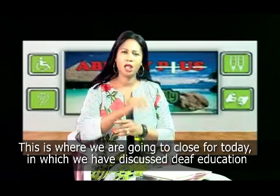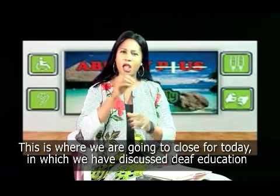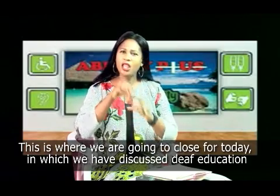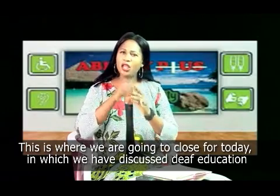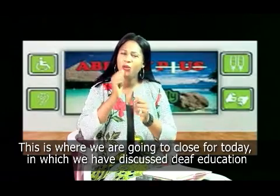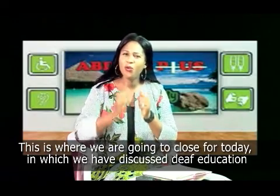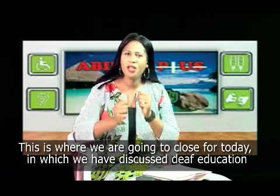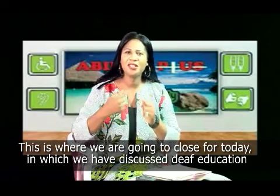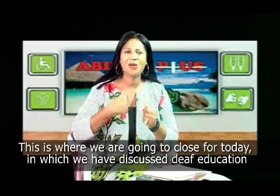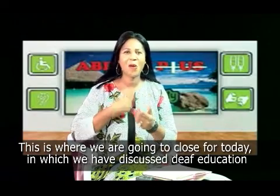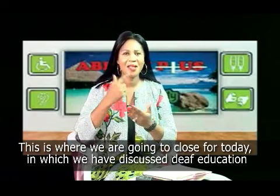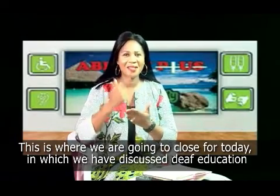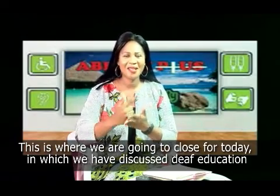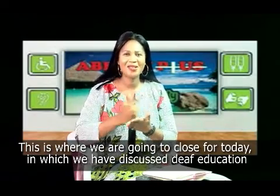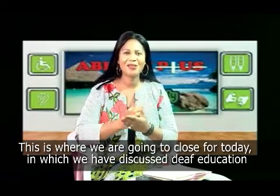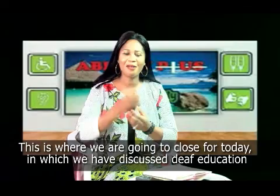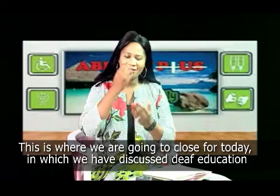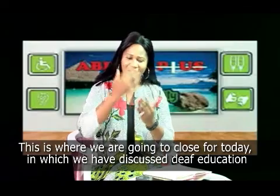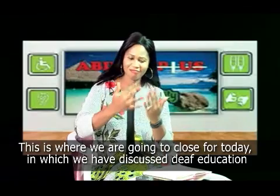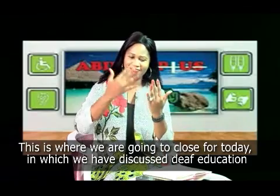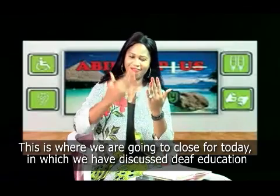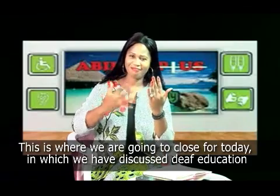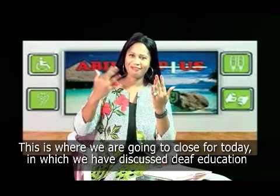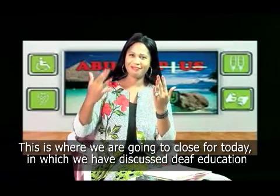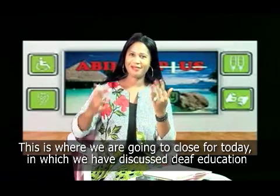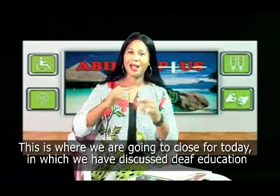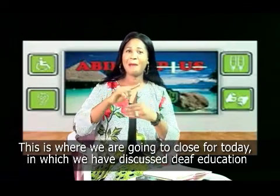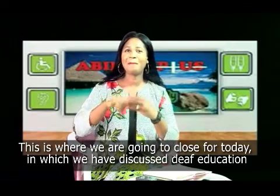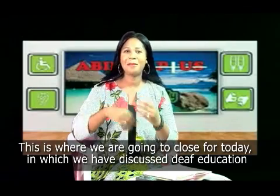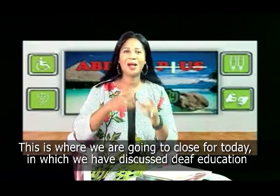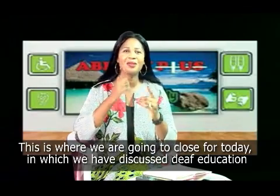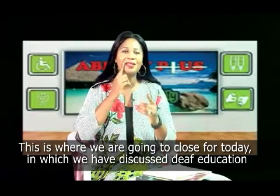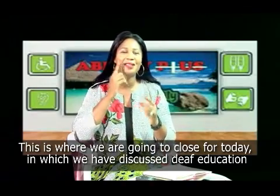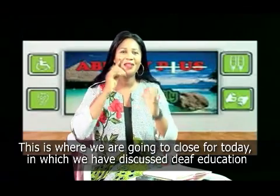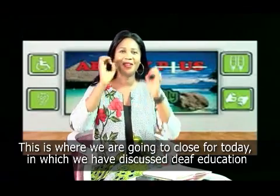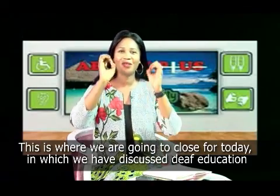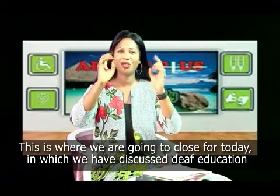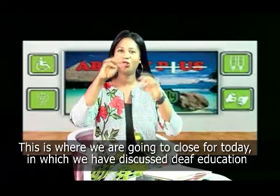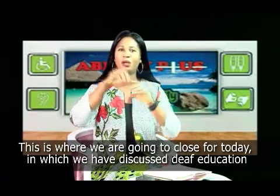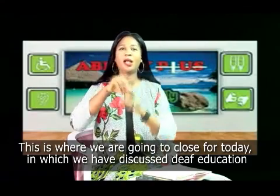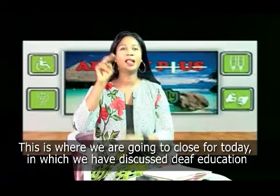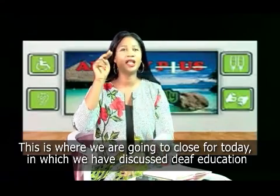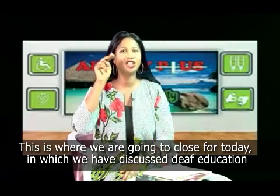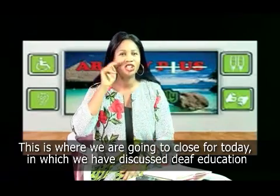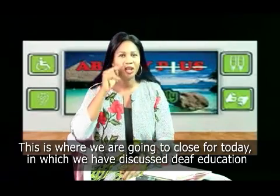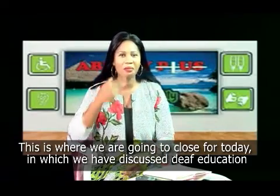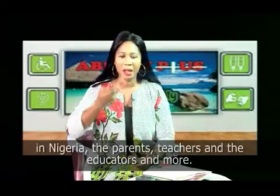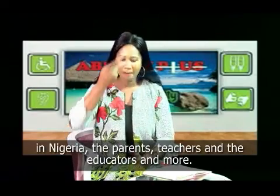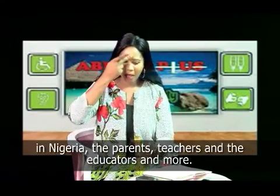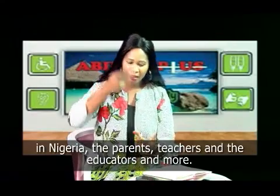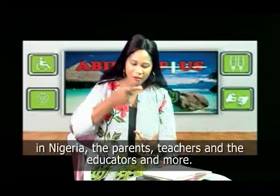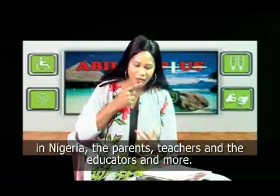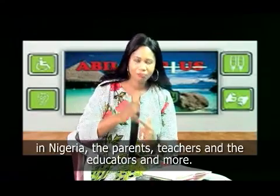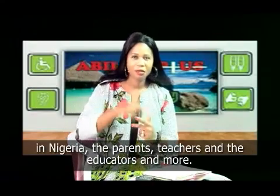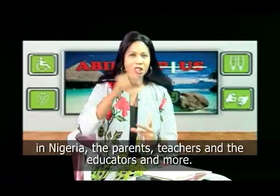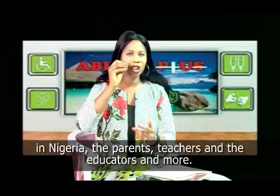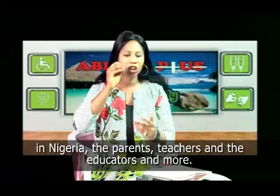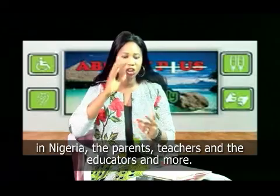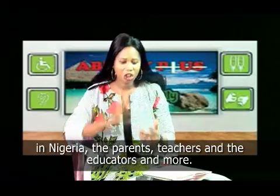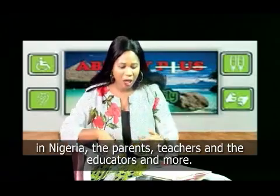today, in which we have discussed all the things we have explained about deaf education in Nigeria, the parents,